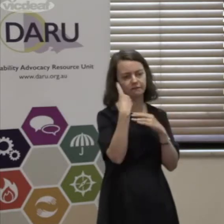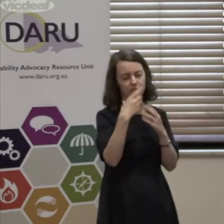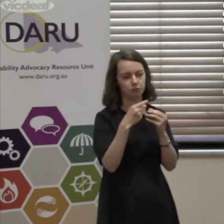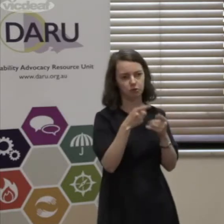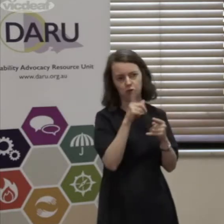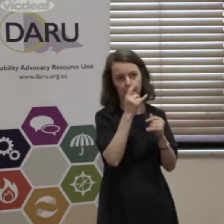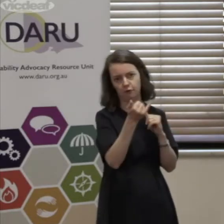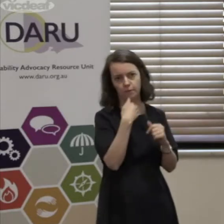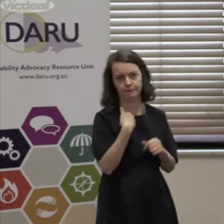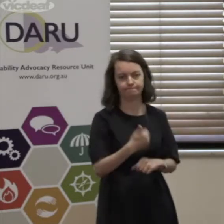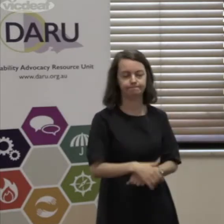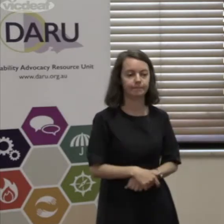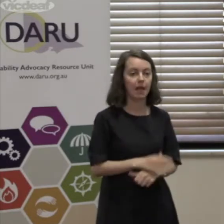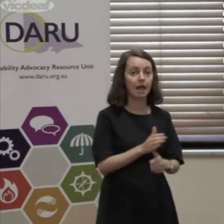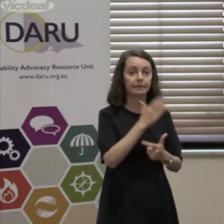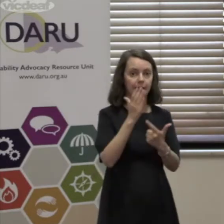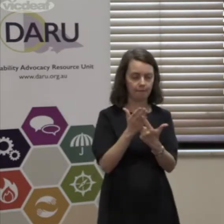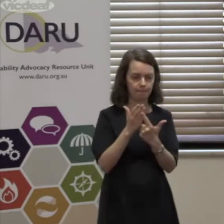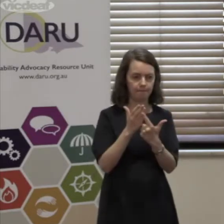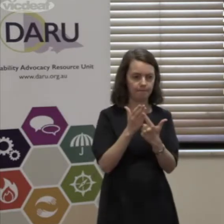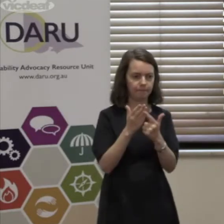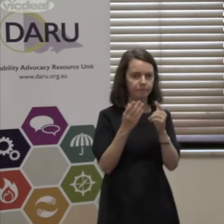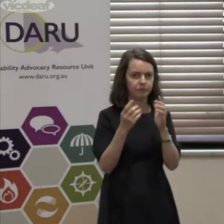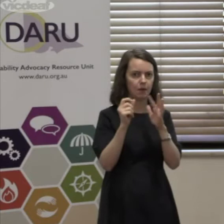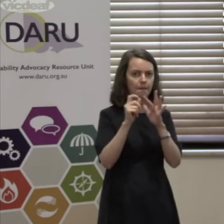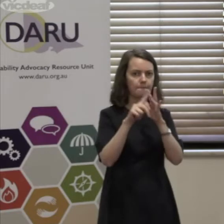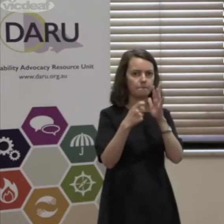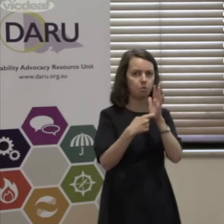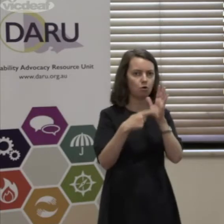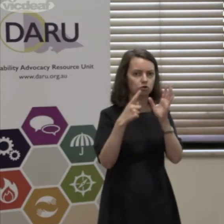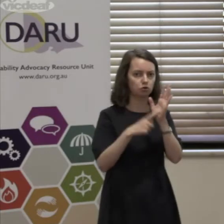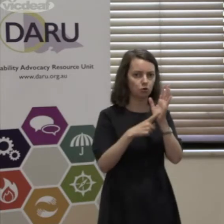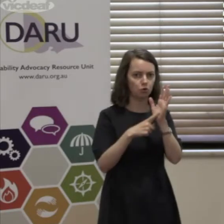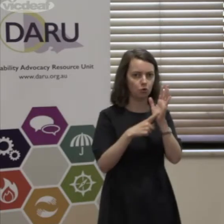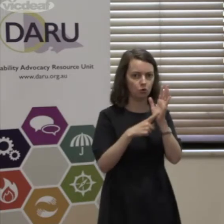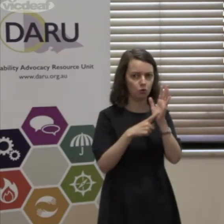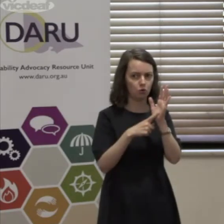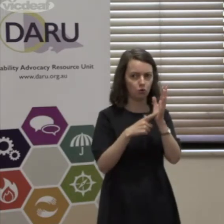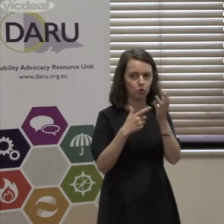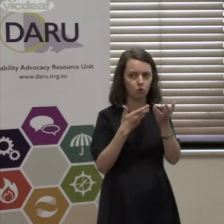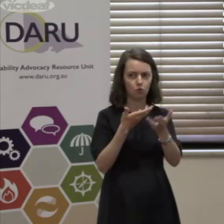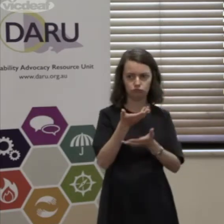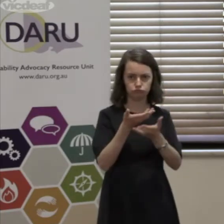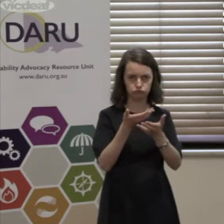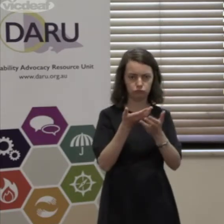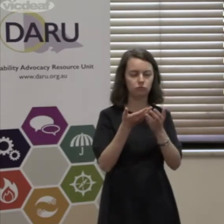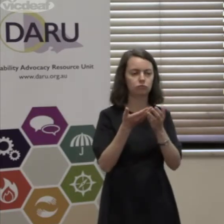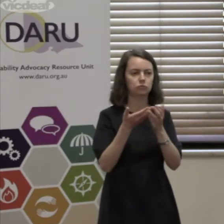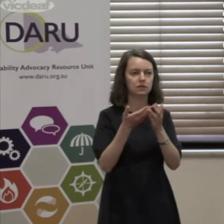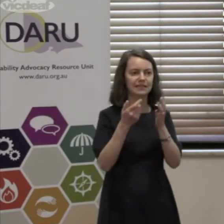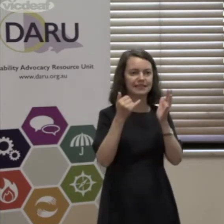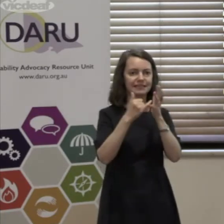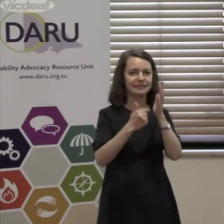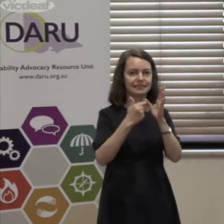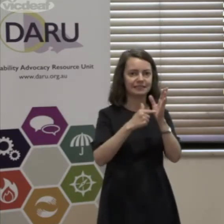what you need. In terms of the portal, interacting with the portal, the rules between the state